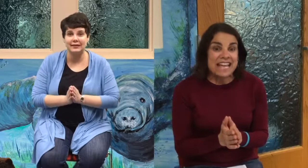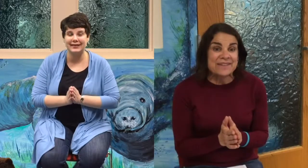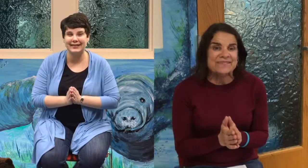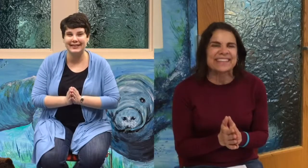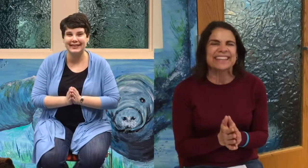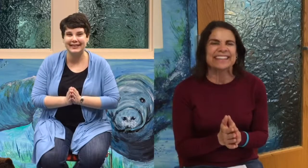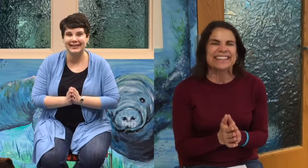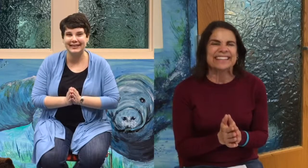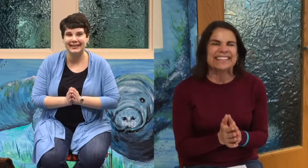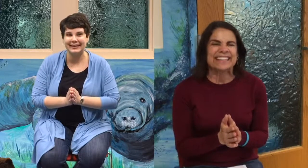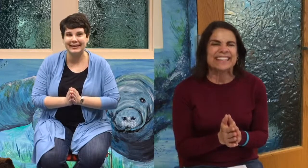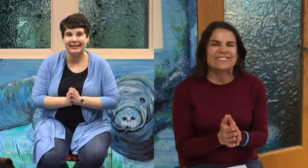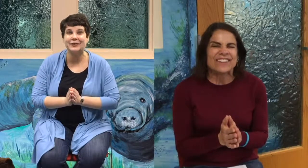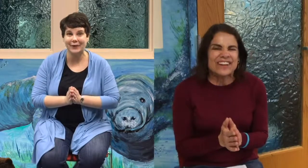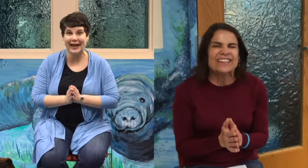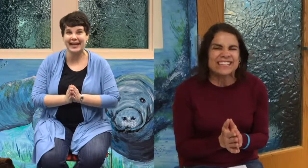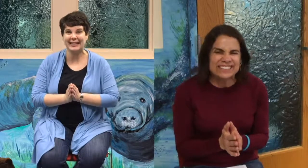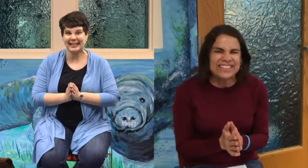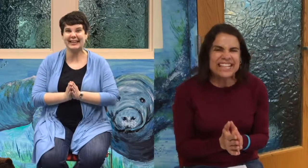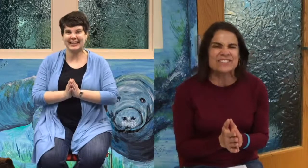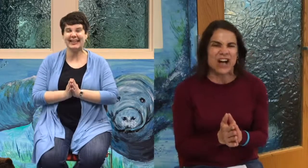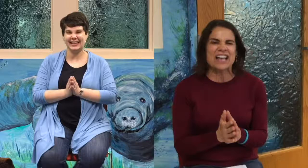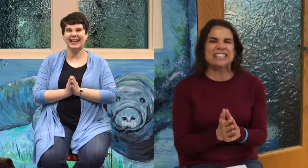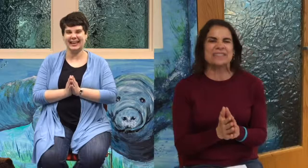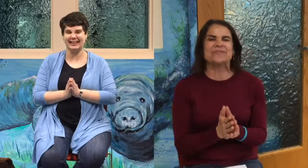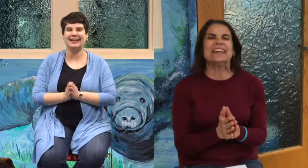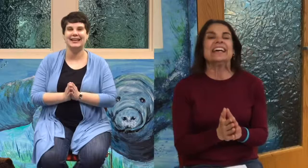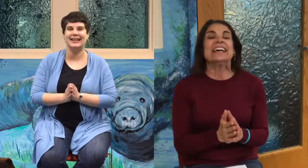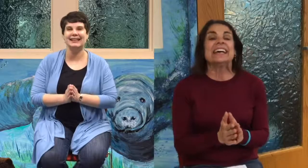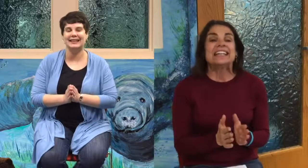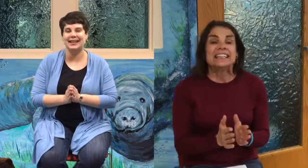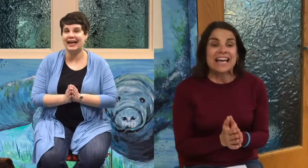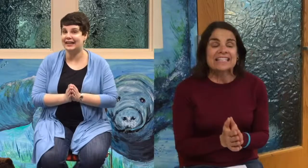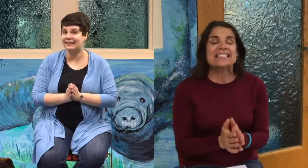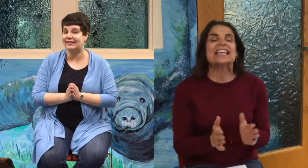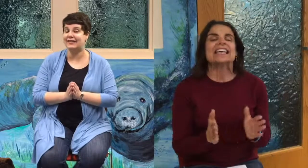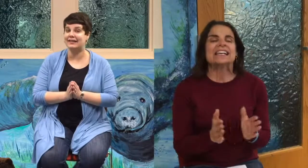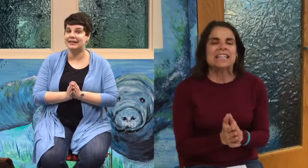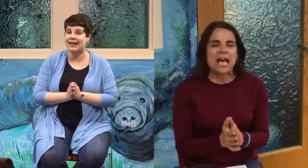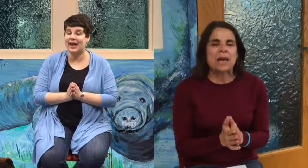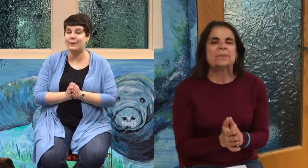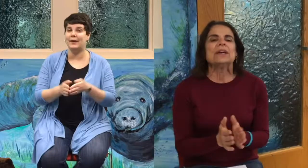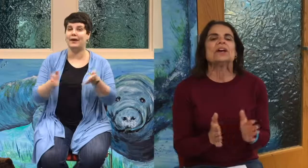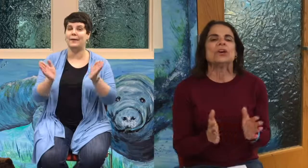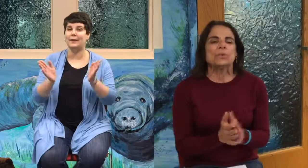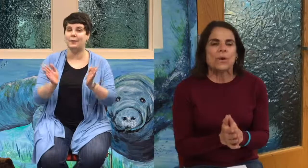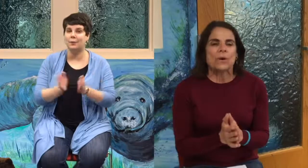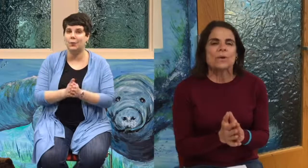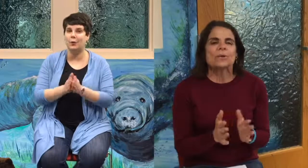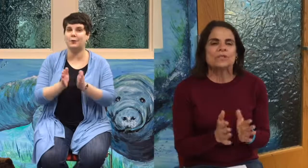name. Very good, that was awesome. Let's clap grown